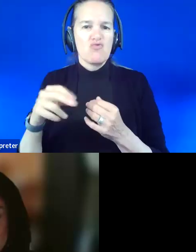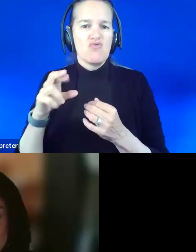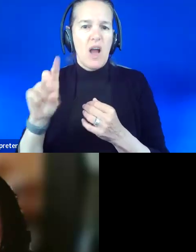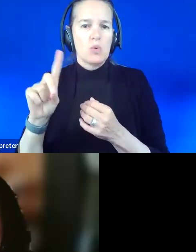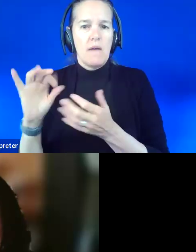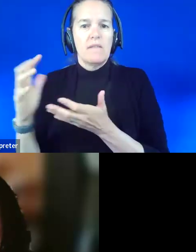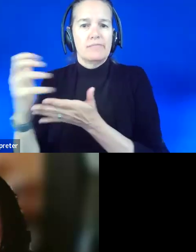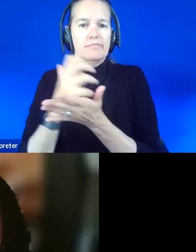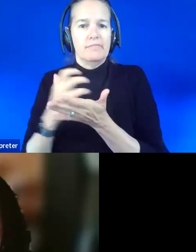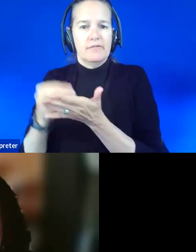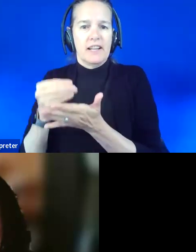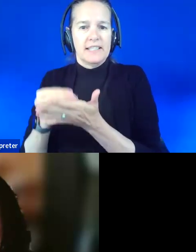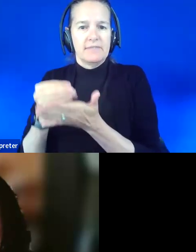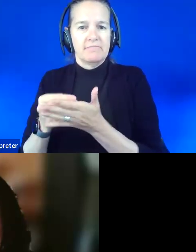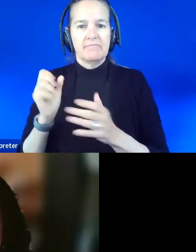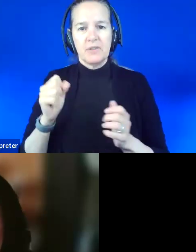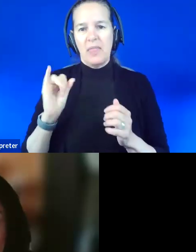process now.